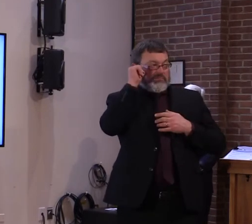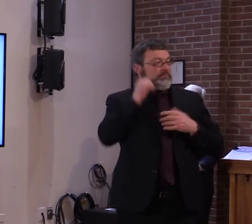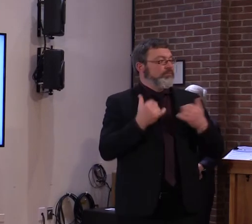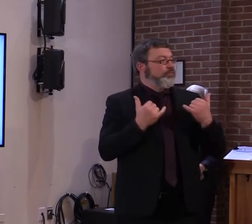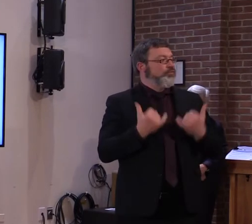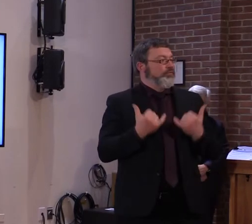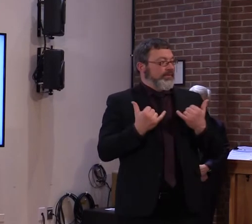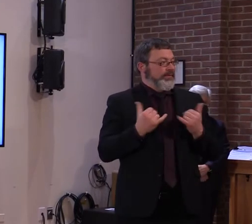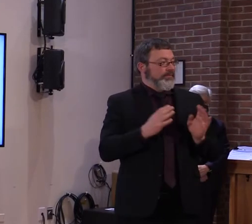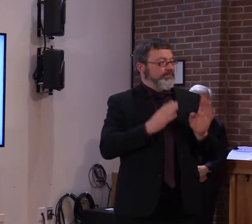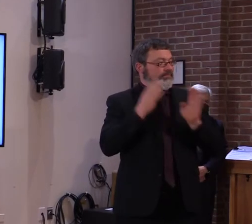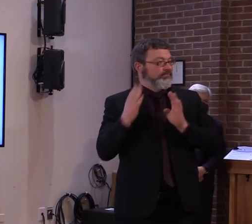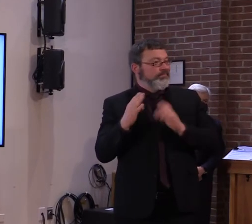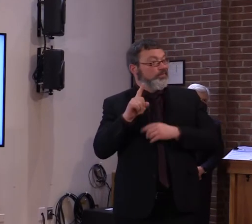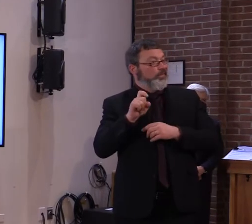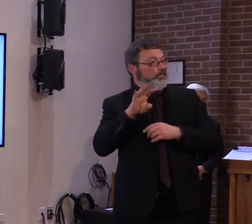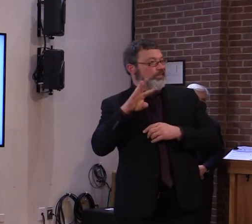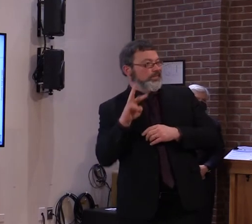146 today.